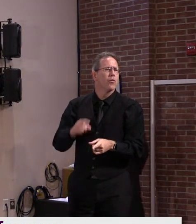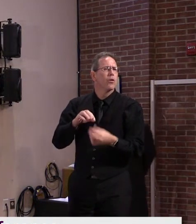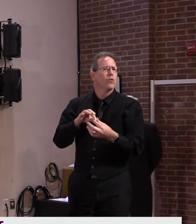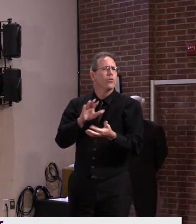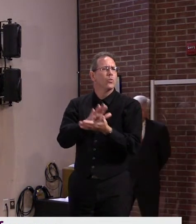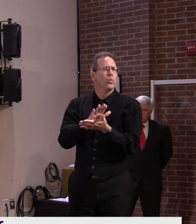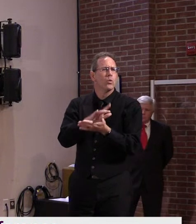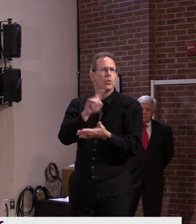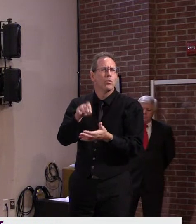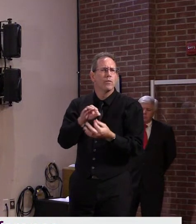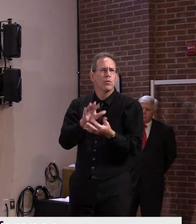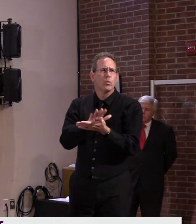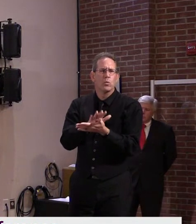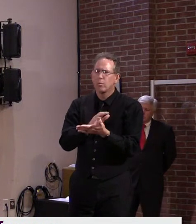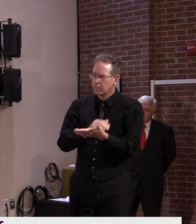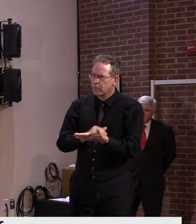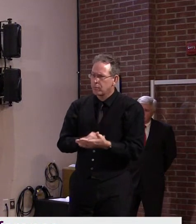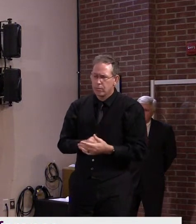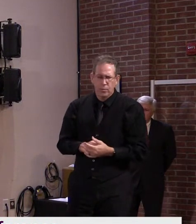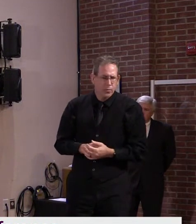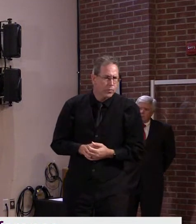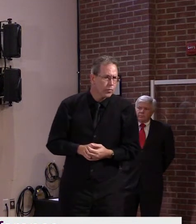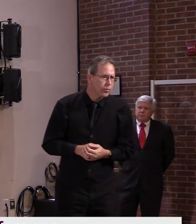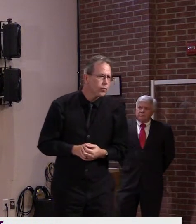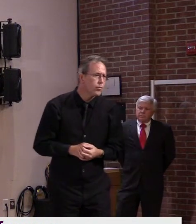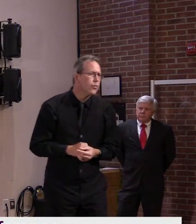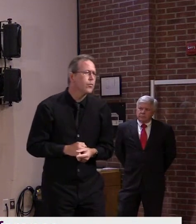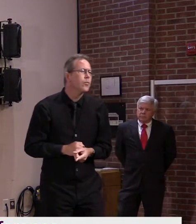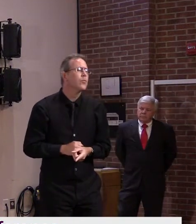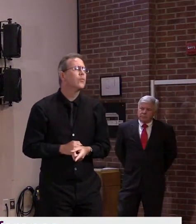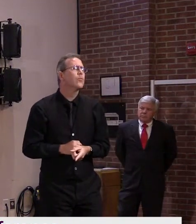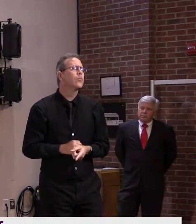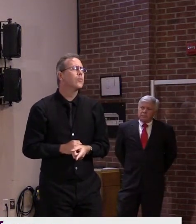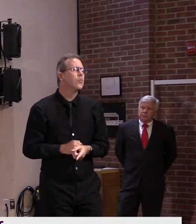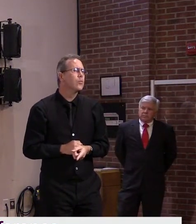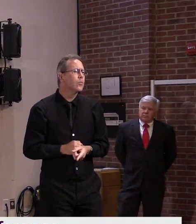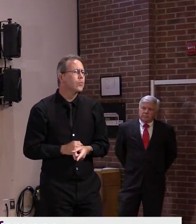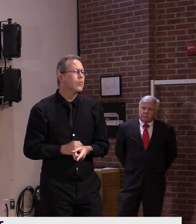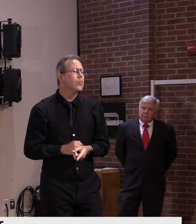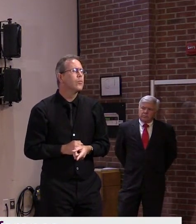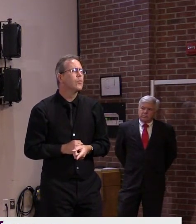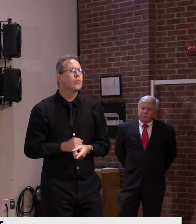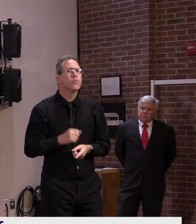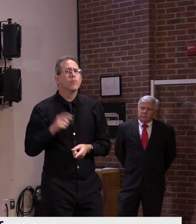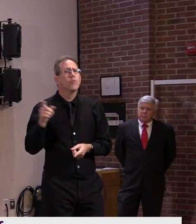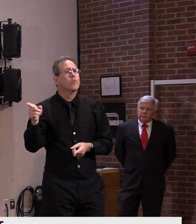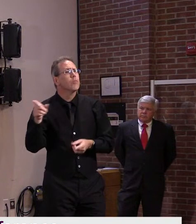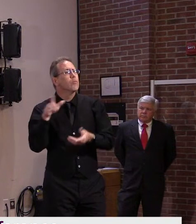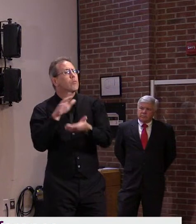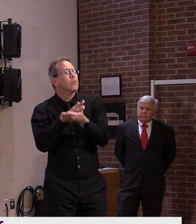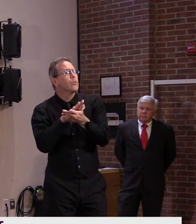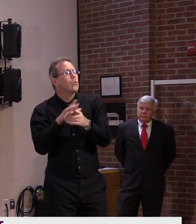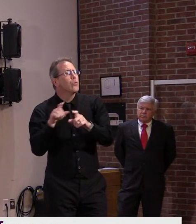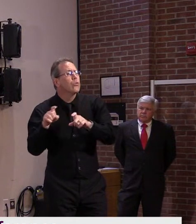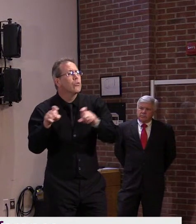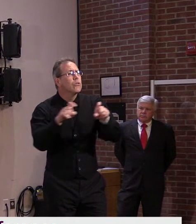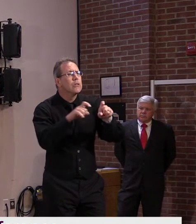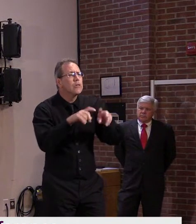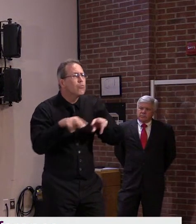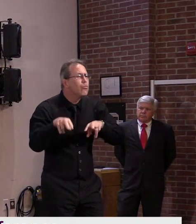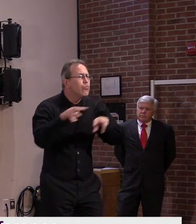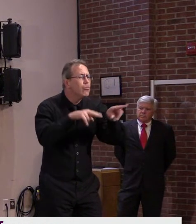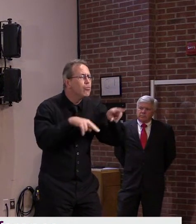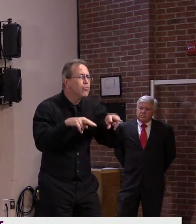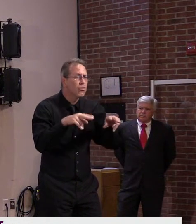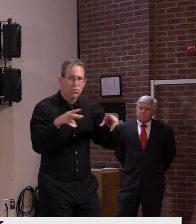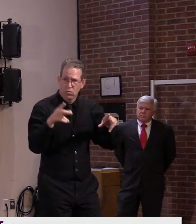testing, is it ever going to resume at this point? It's on hold from what I understand, correct? Not really. No,